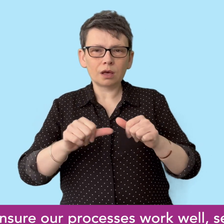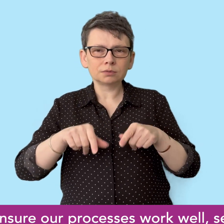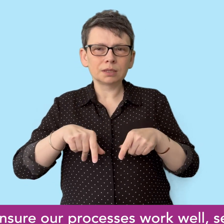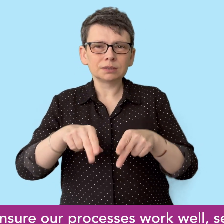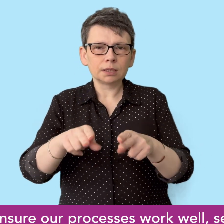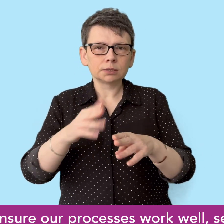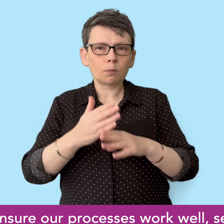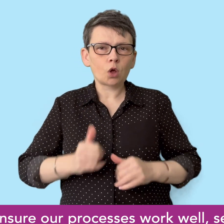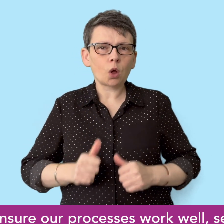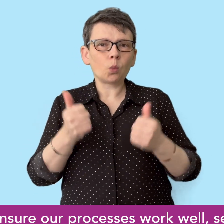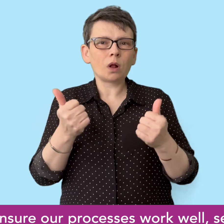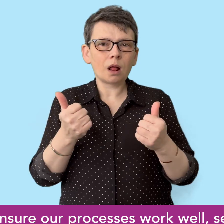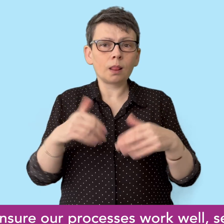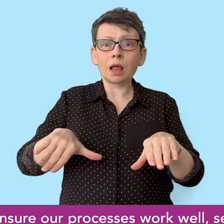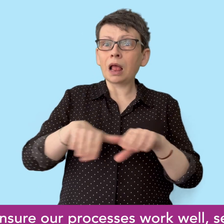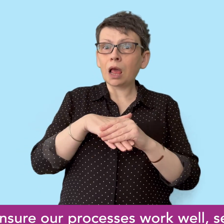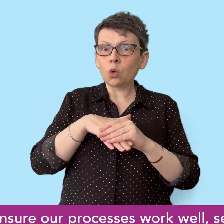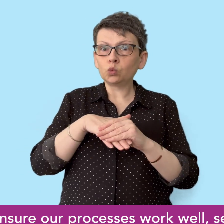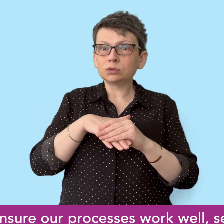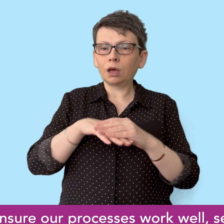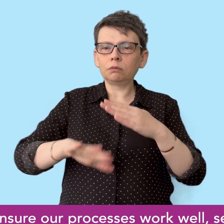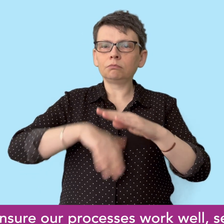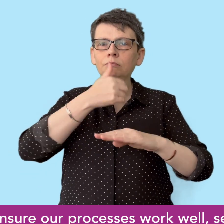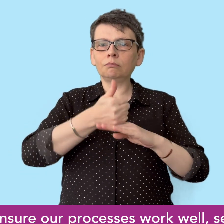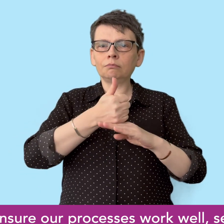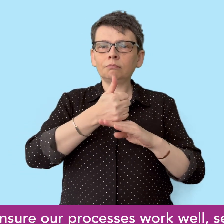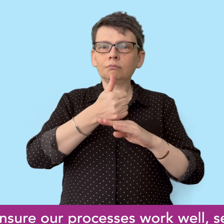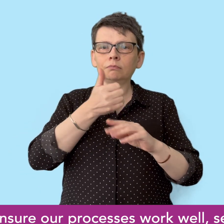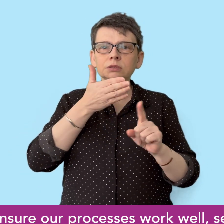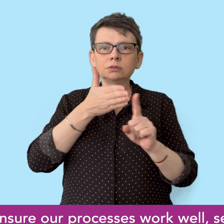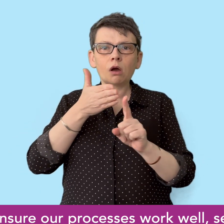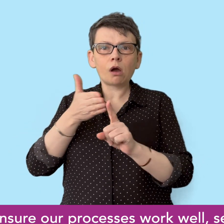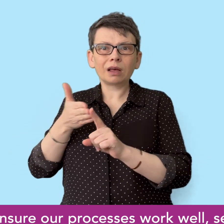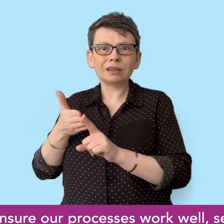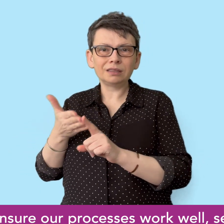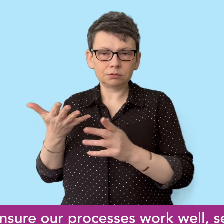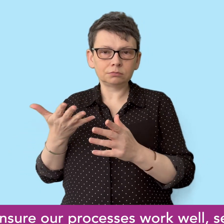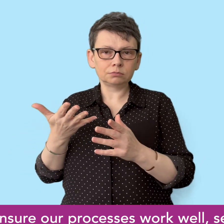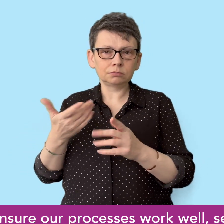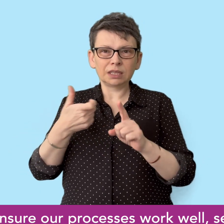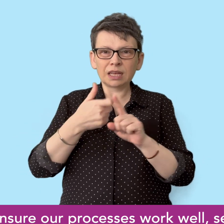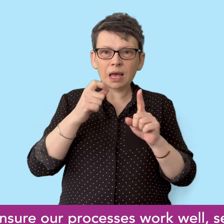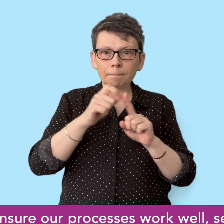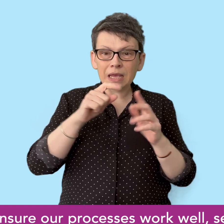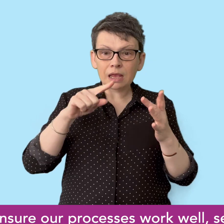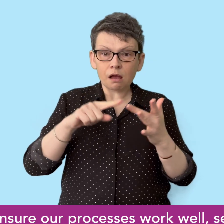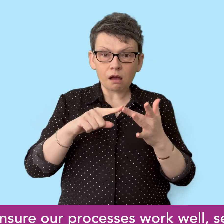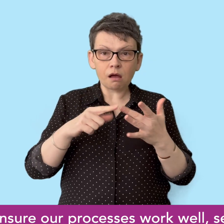Ensure our processes work well, setting targets, KPIs, and